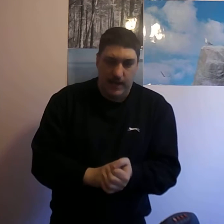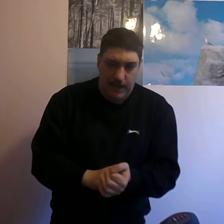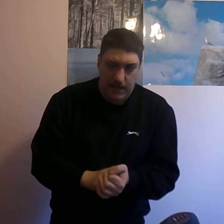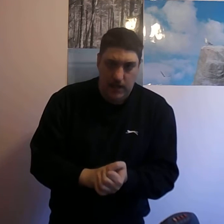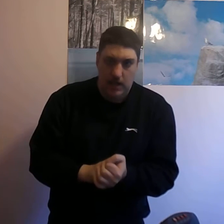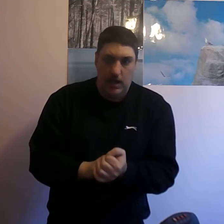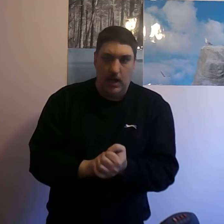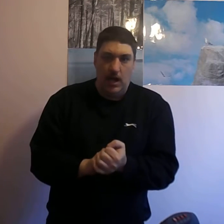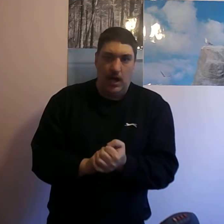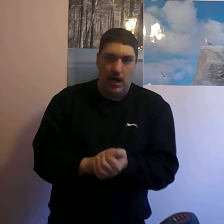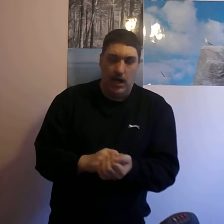Wheatley